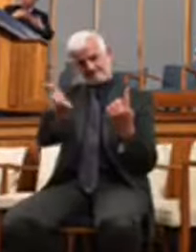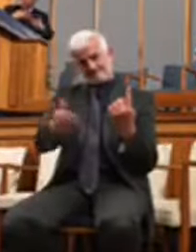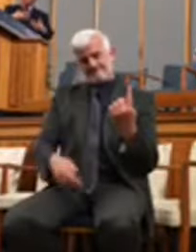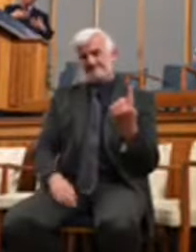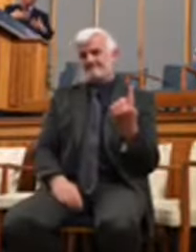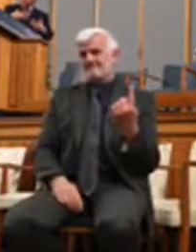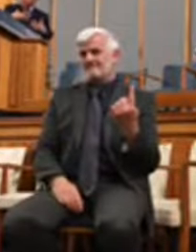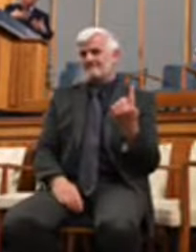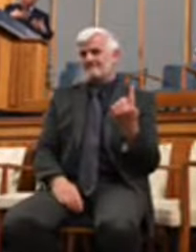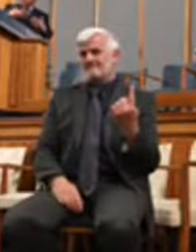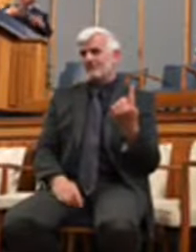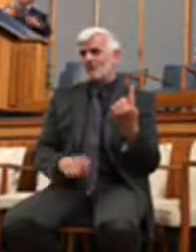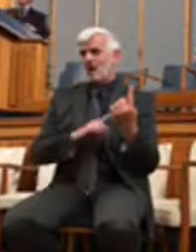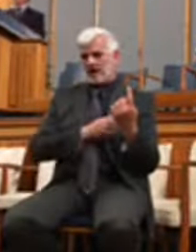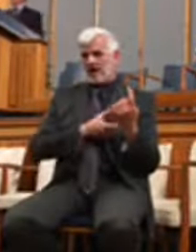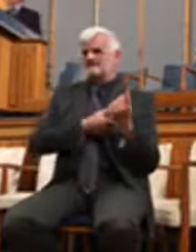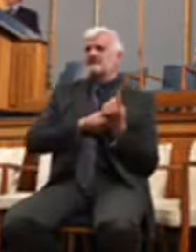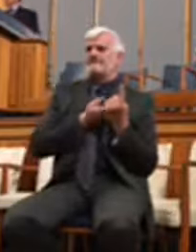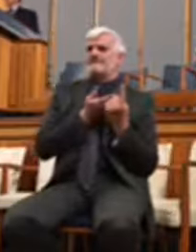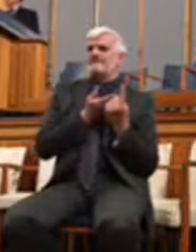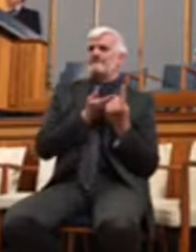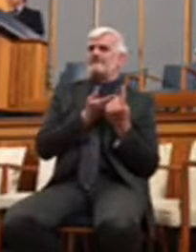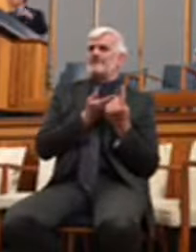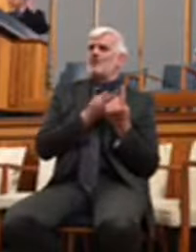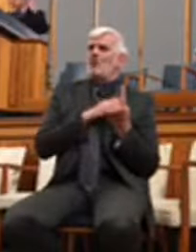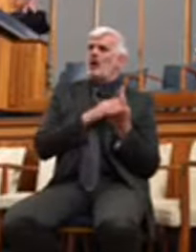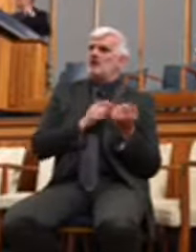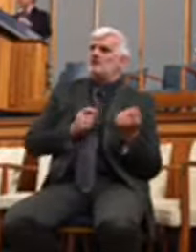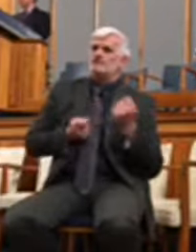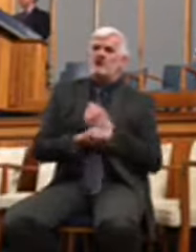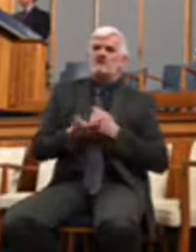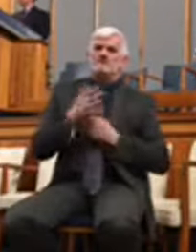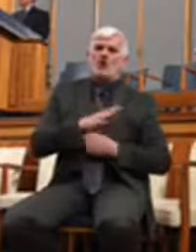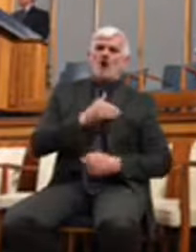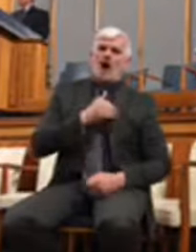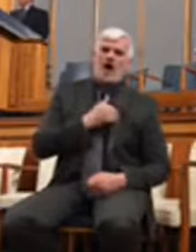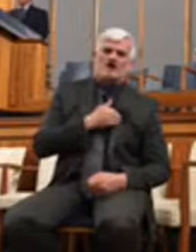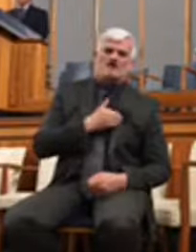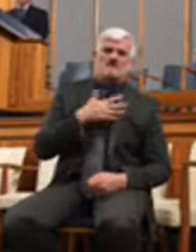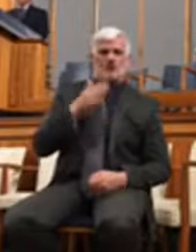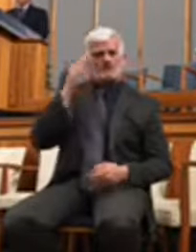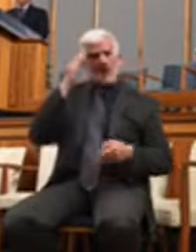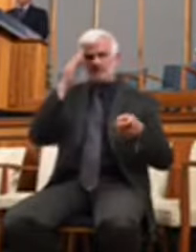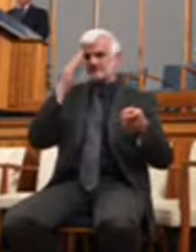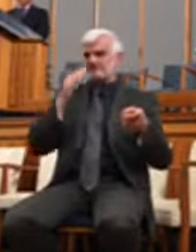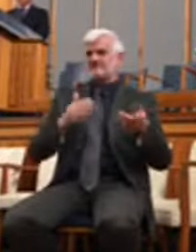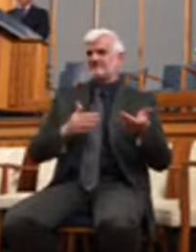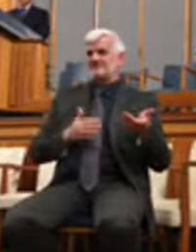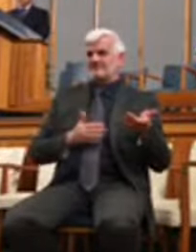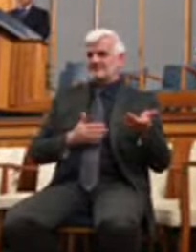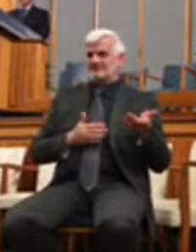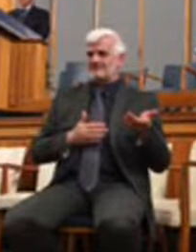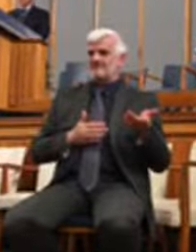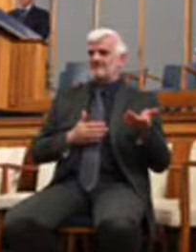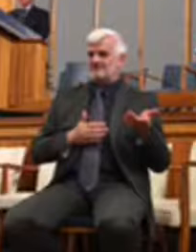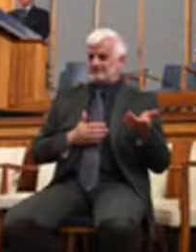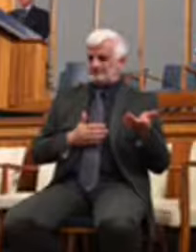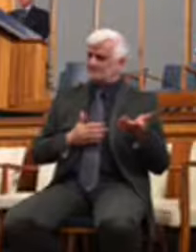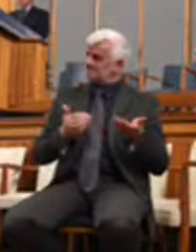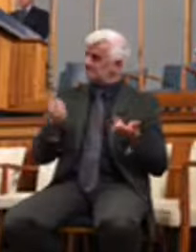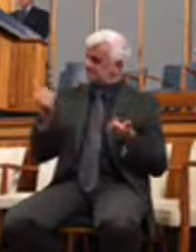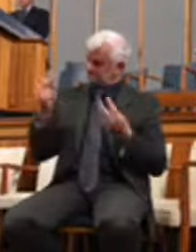was sincere, it was from his heart and from his mind. And he was willing to look unto himself